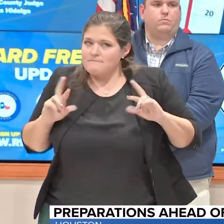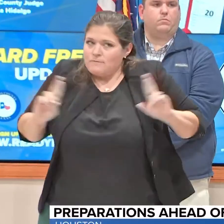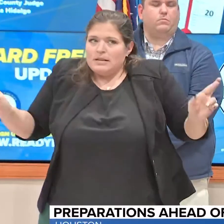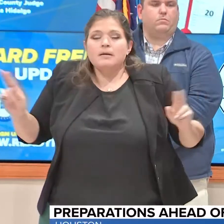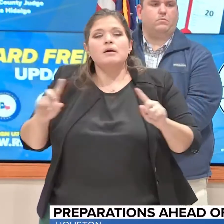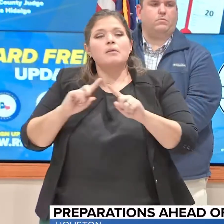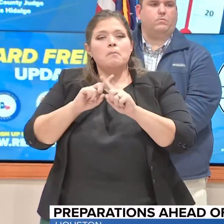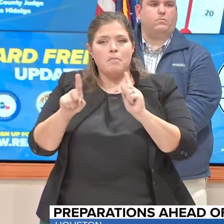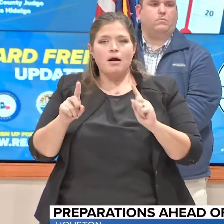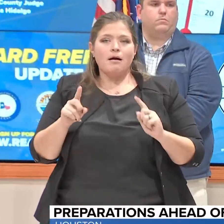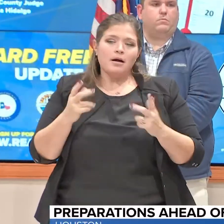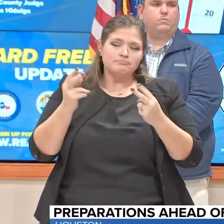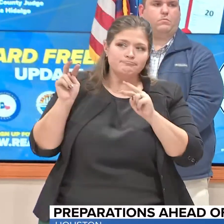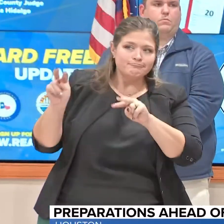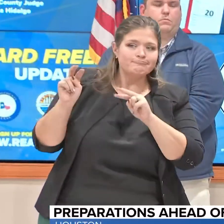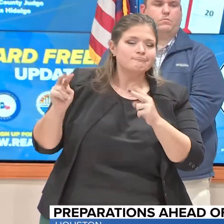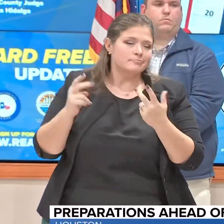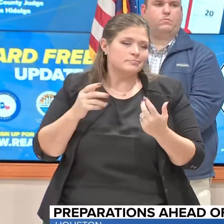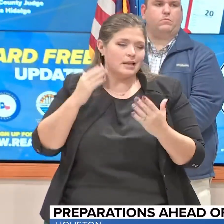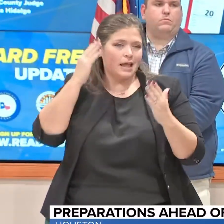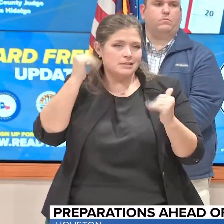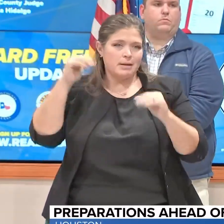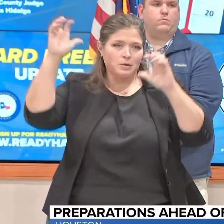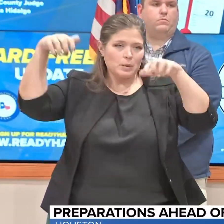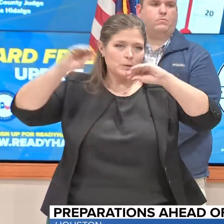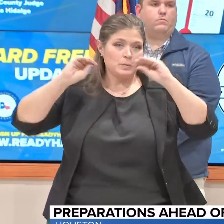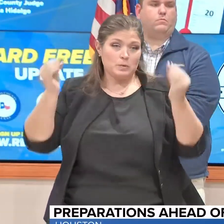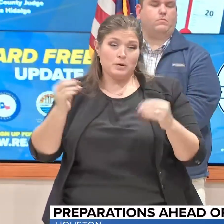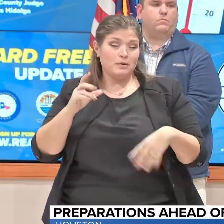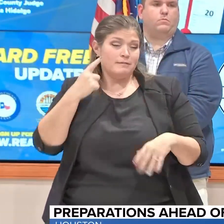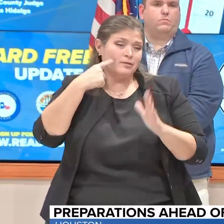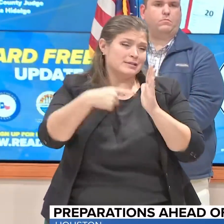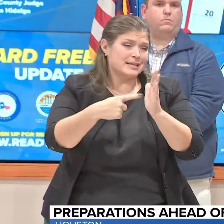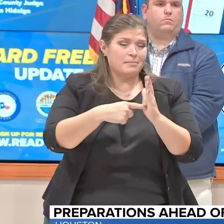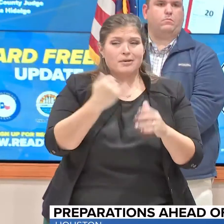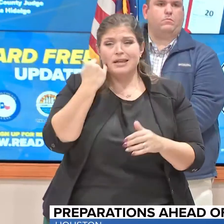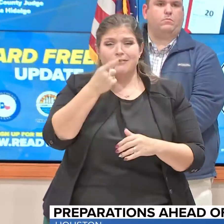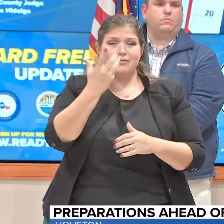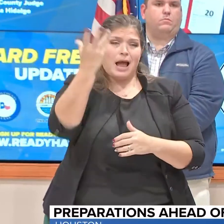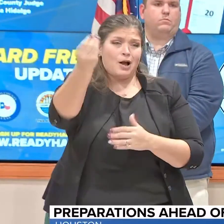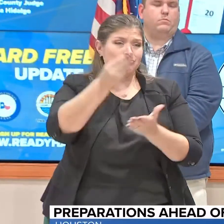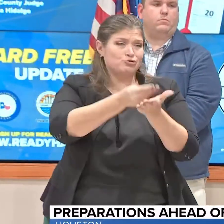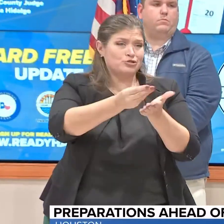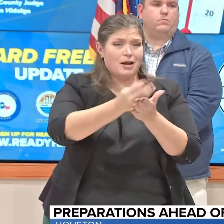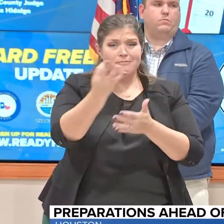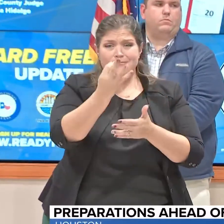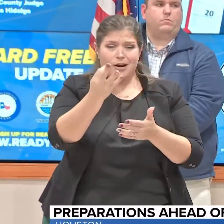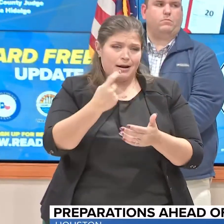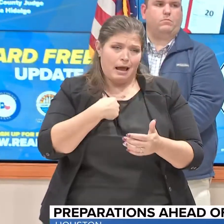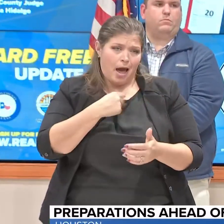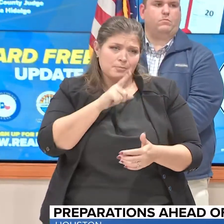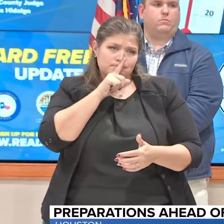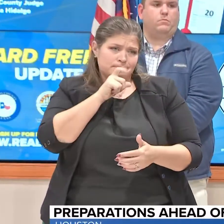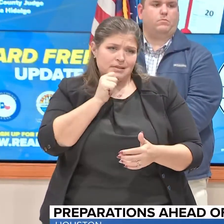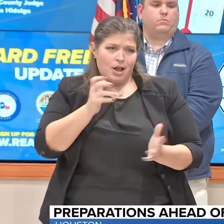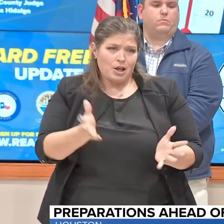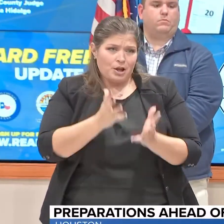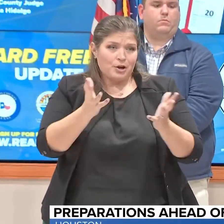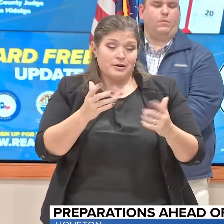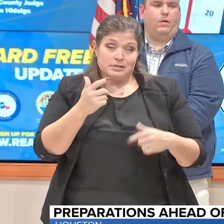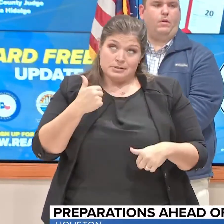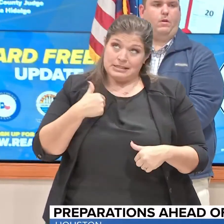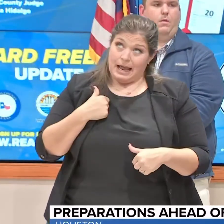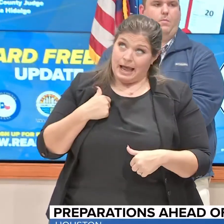telling you to go out and shop, for example, on Friday when I plan to start,